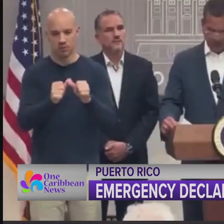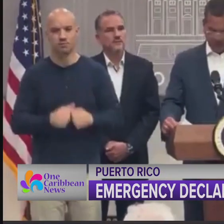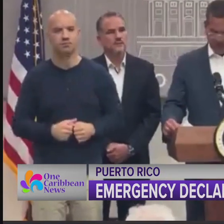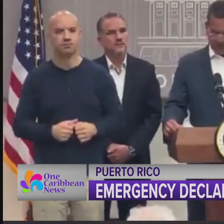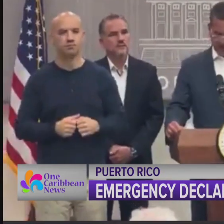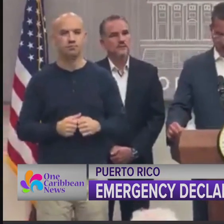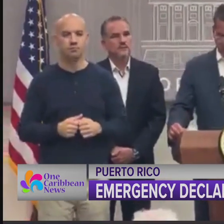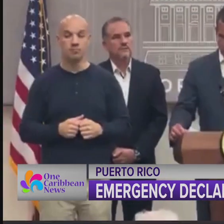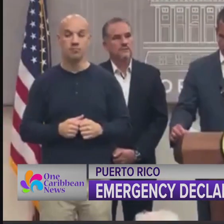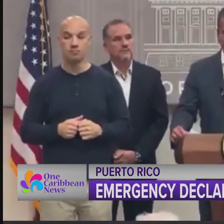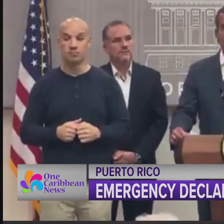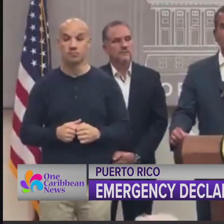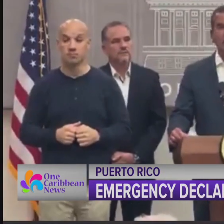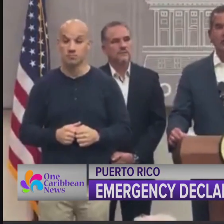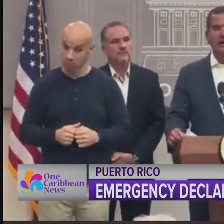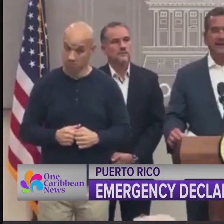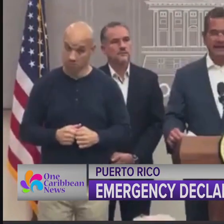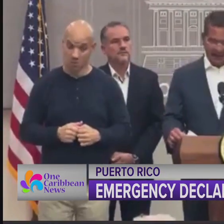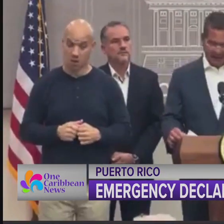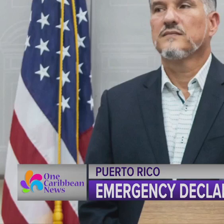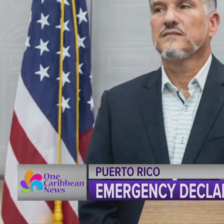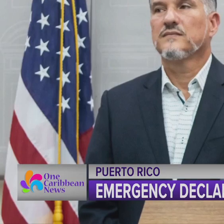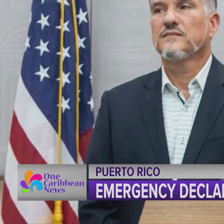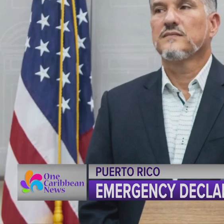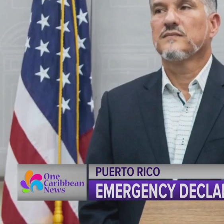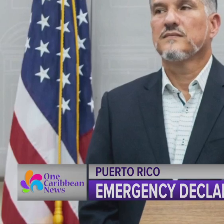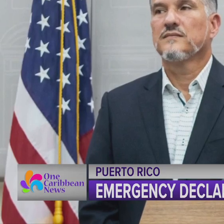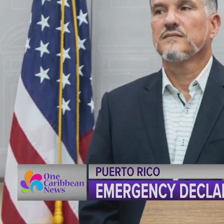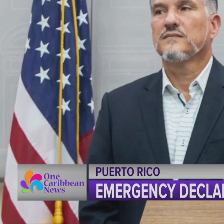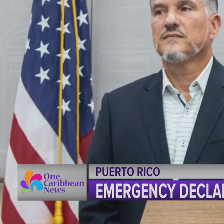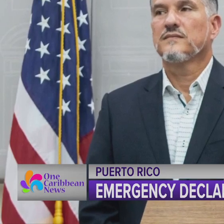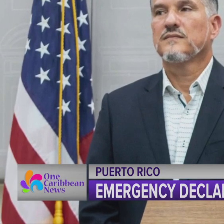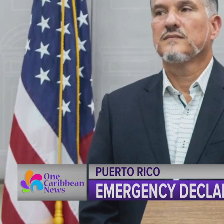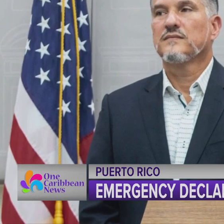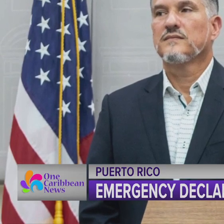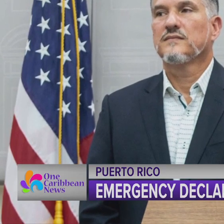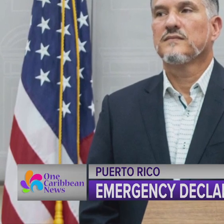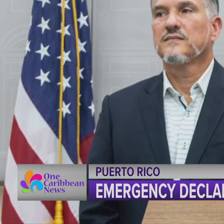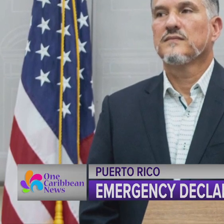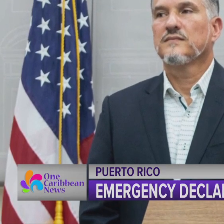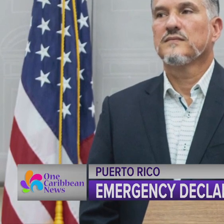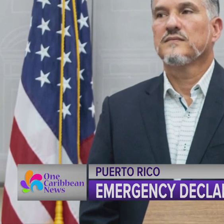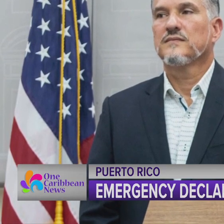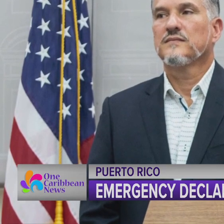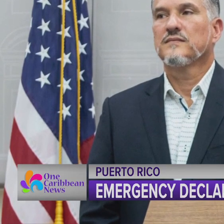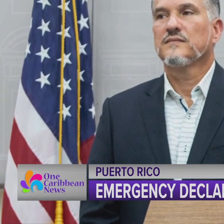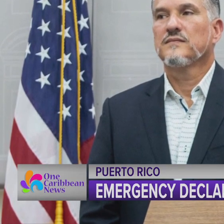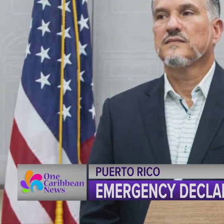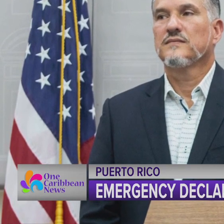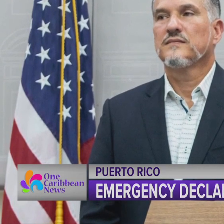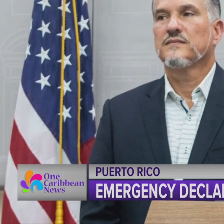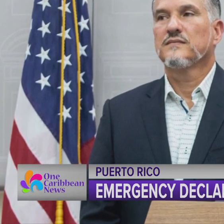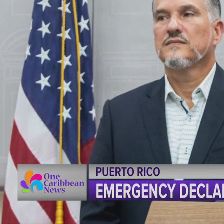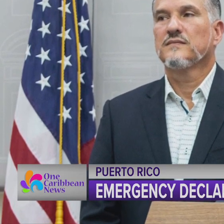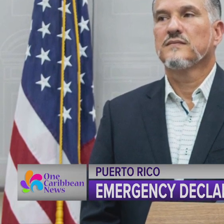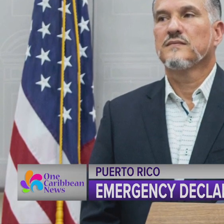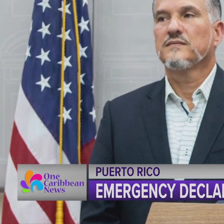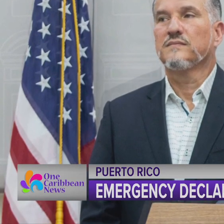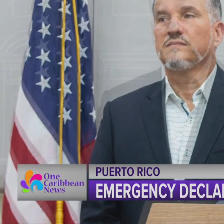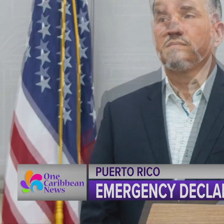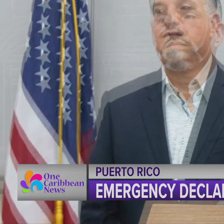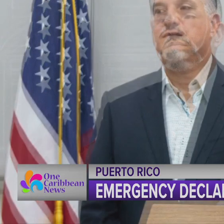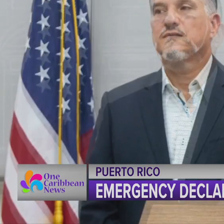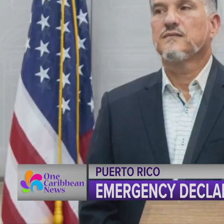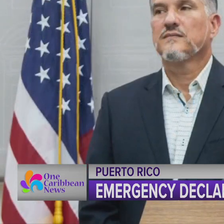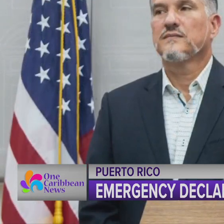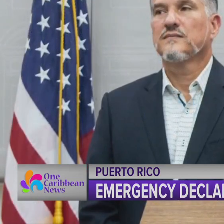governor of Puerto Rico, Pedro Pierluisi, issued through executive order a declaration of emergency and ordered the